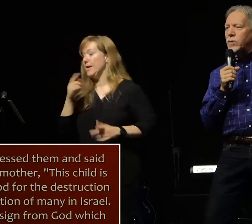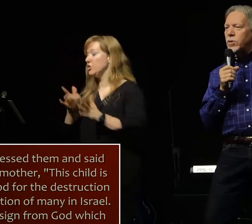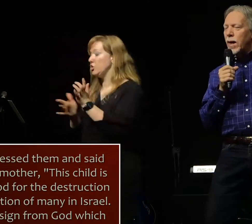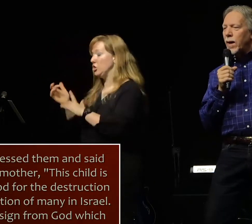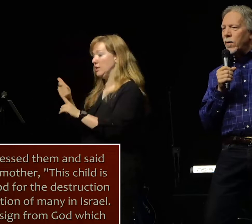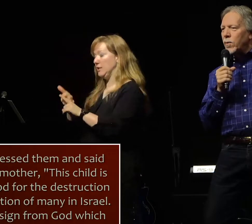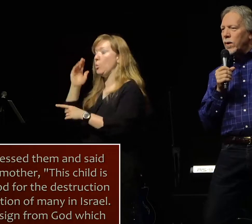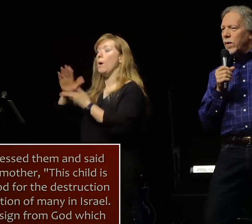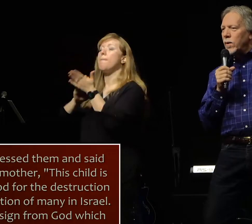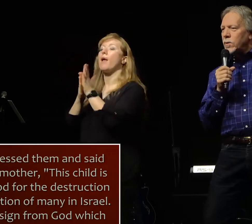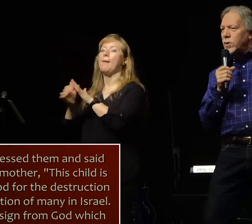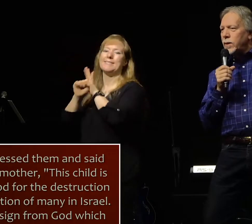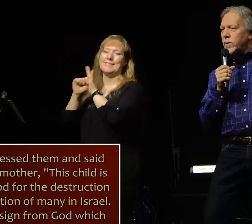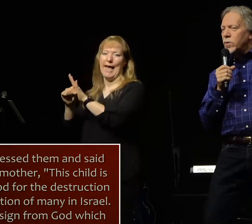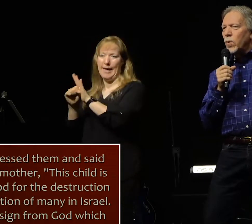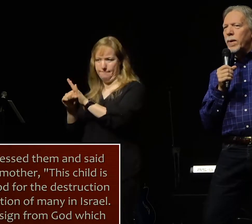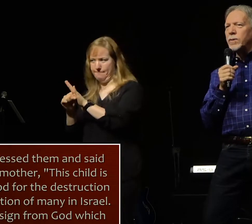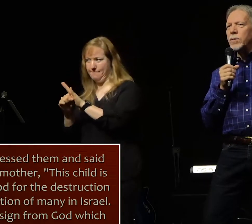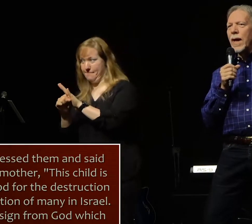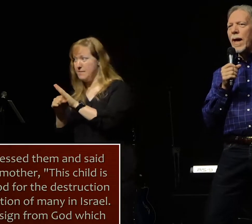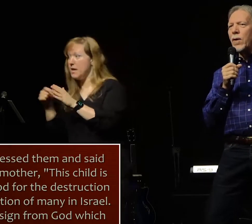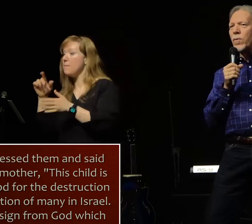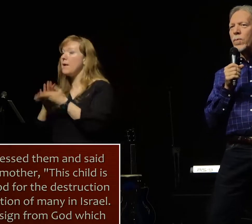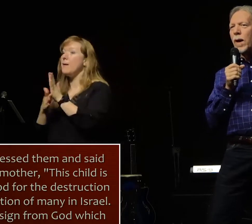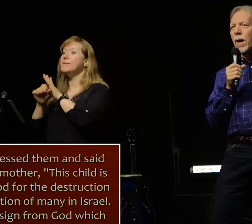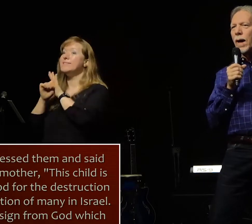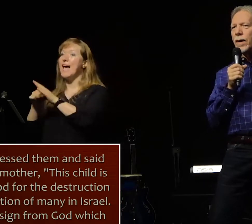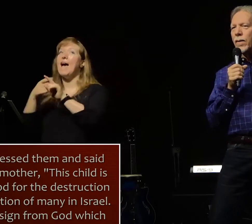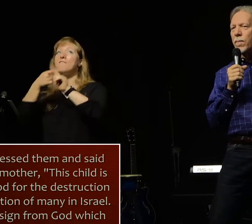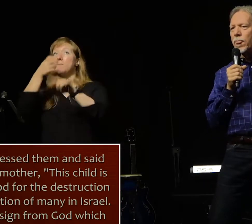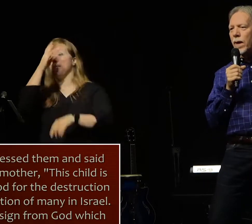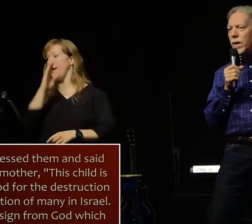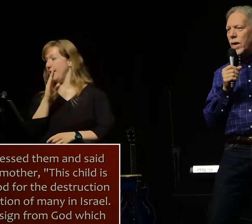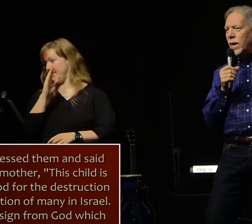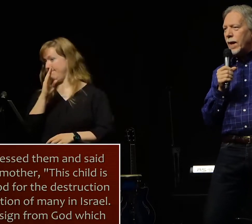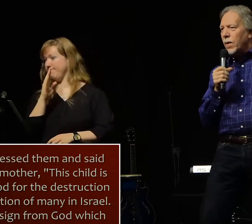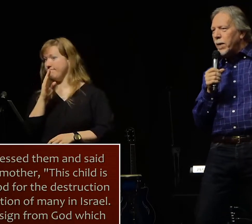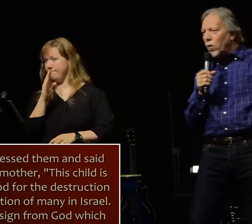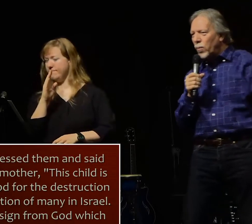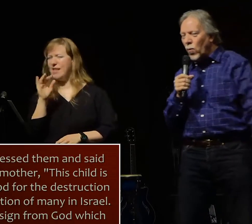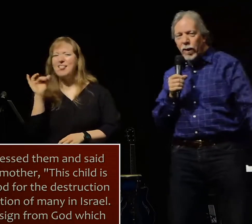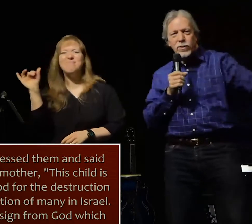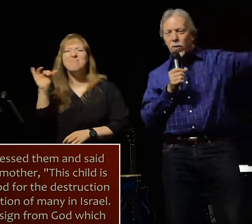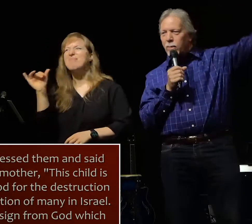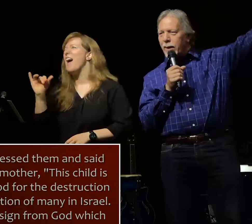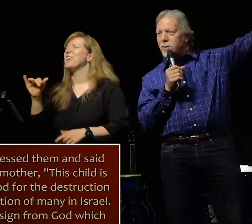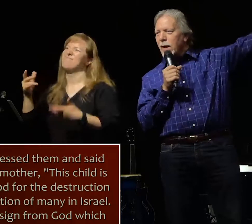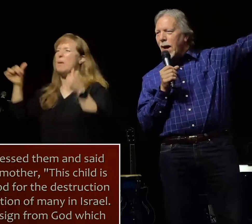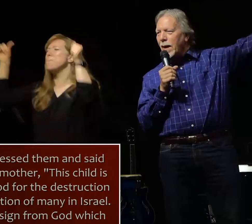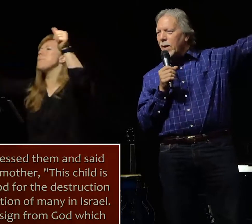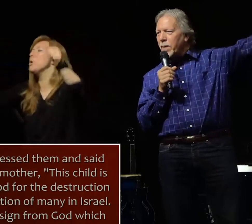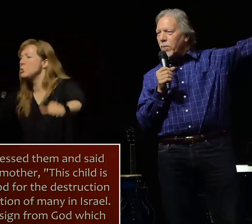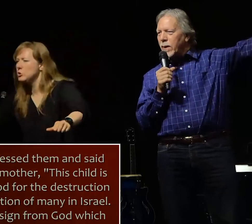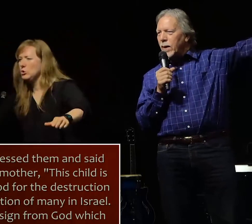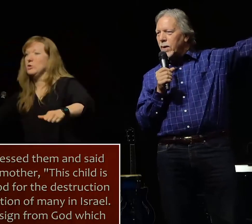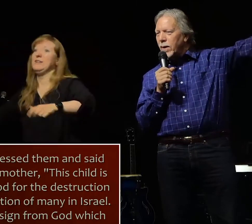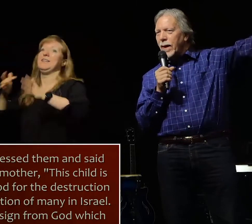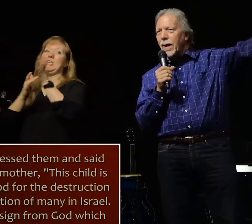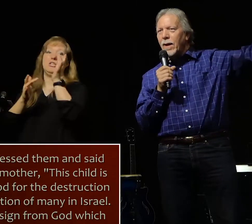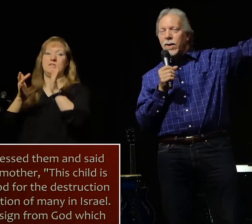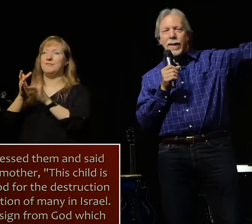sign, this child, Jesus, will be a sign from God, like a billboard. He's going to be a sign that people